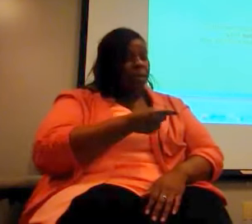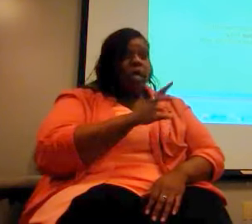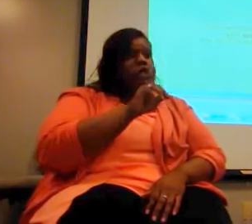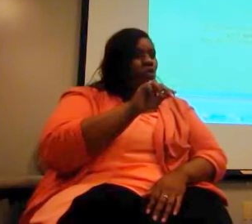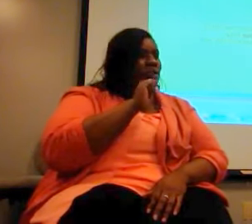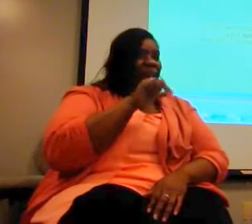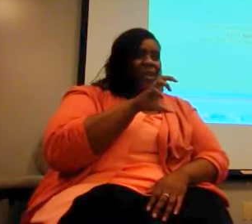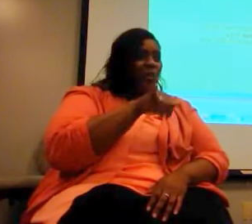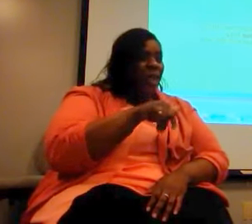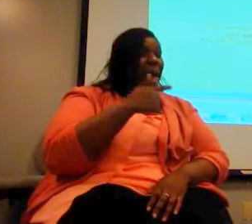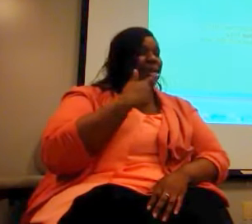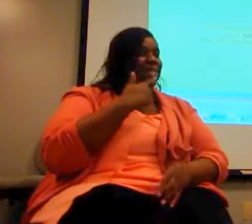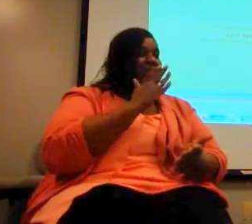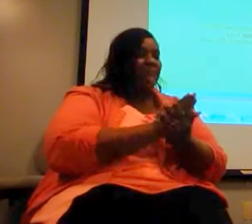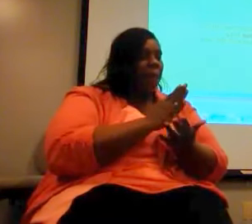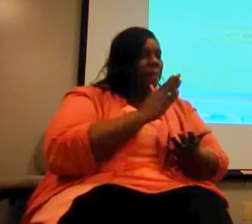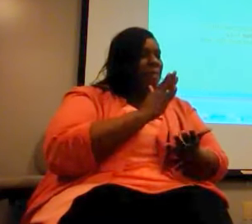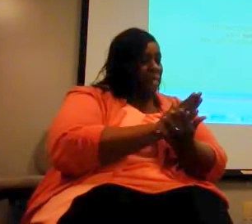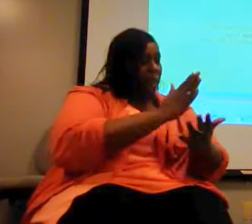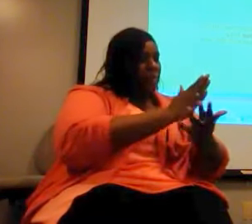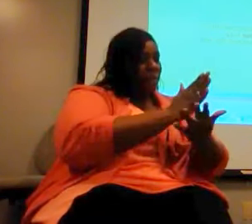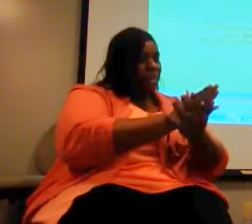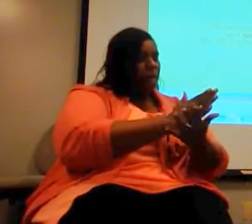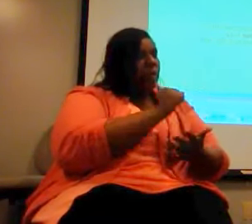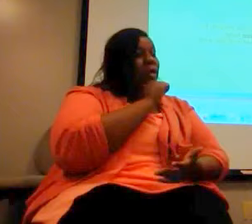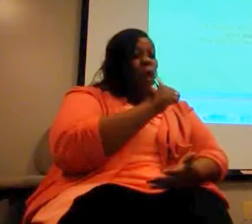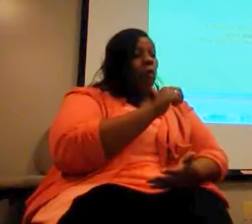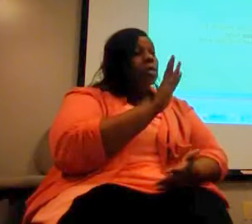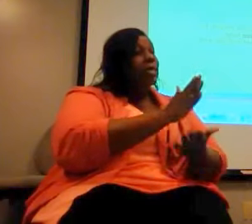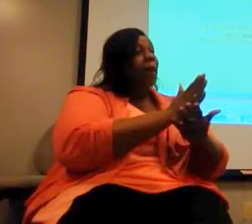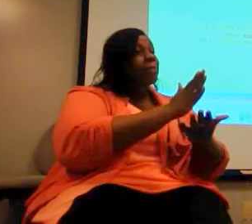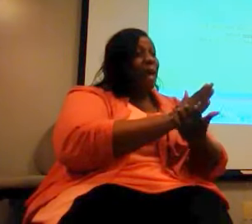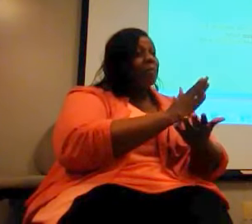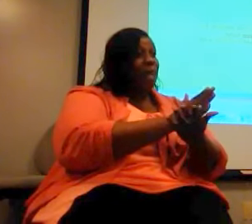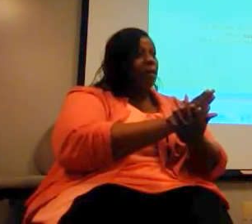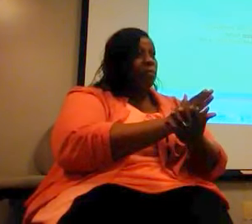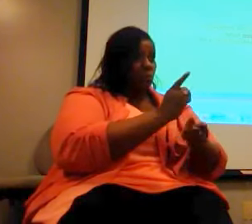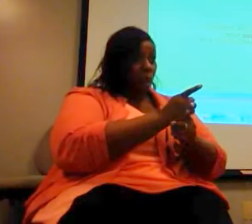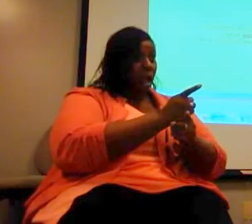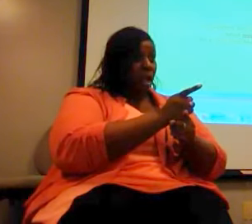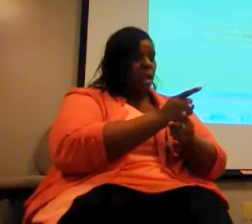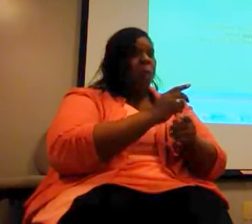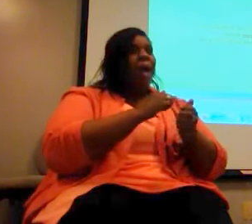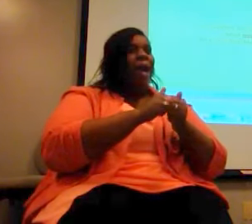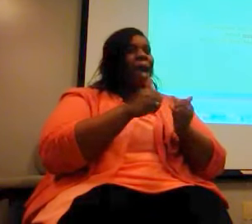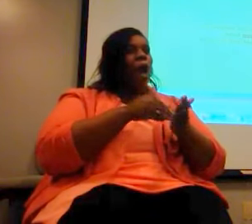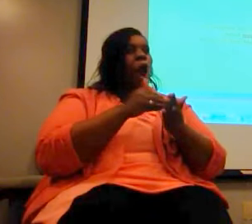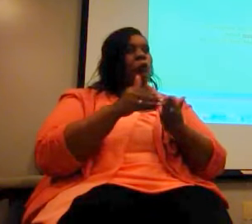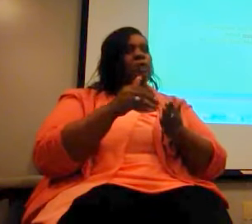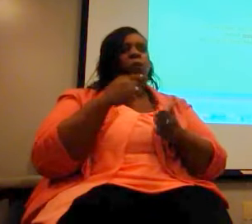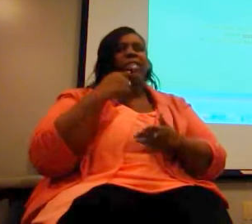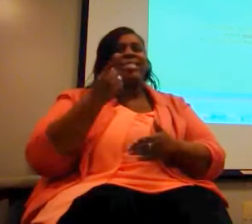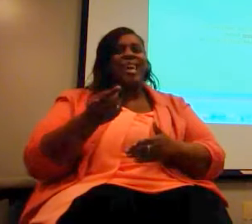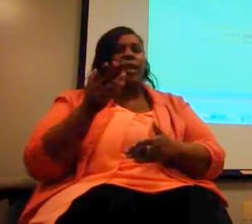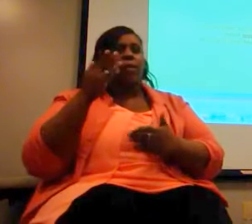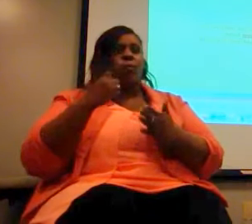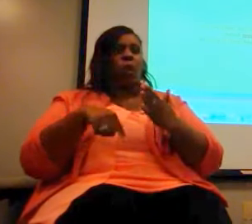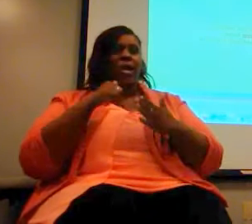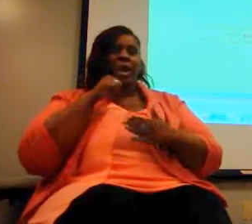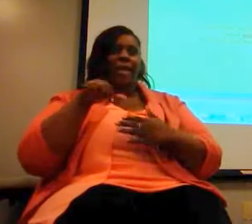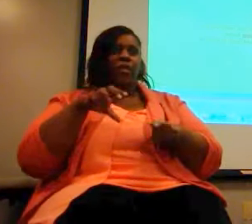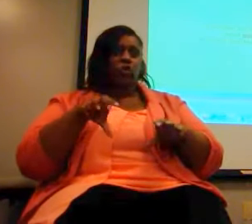do that. I said stop, stop, don't, stop. How often are we telling them what not to